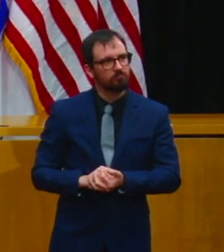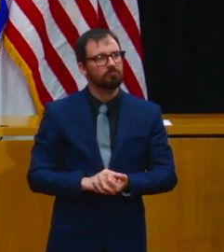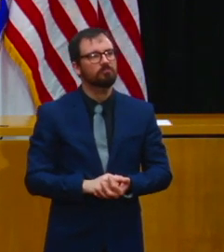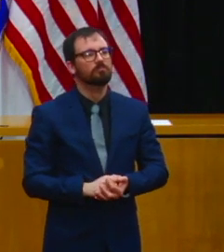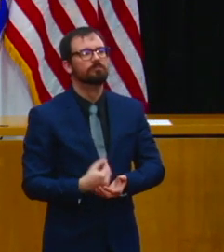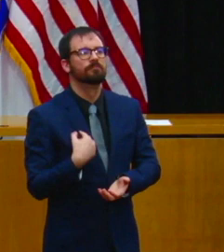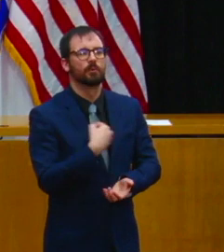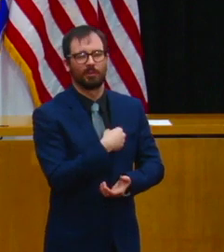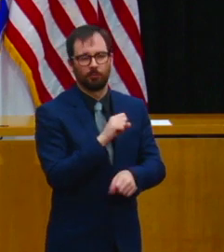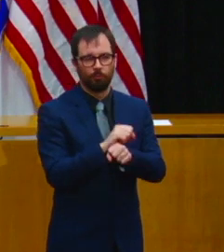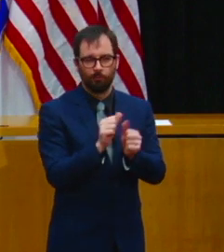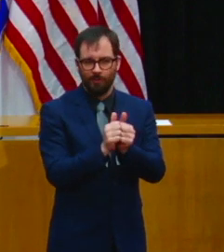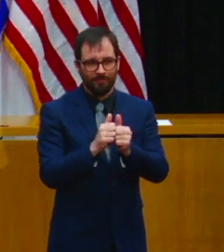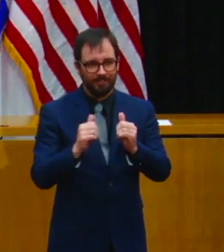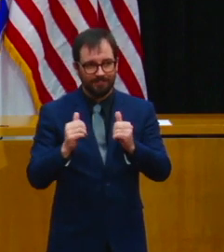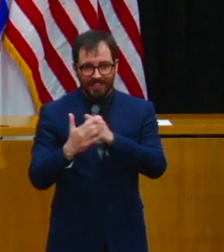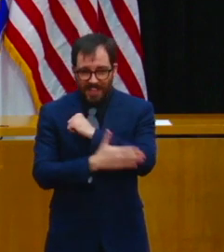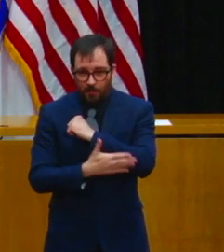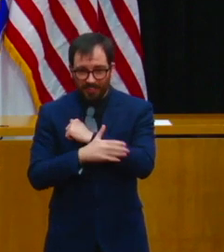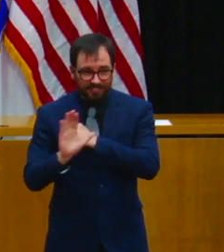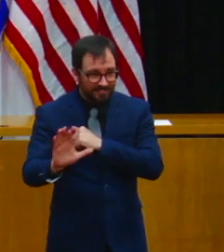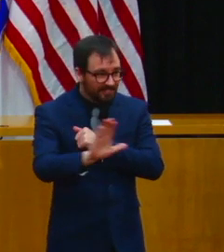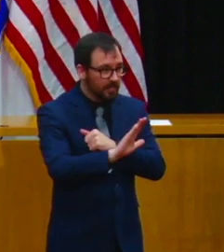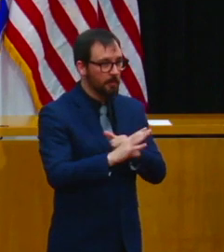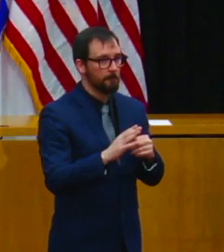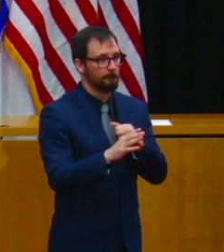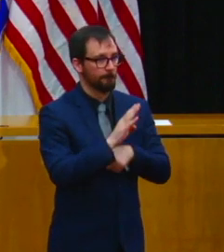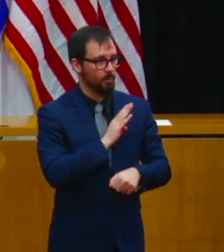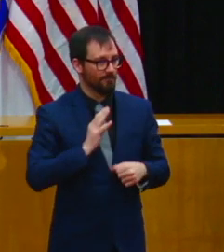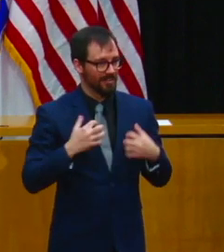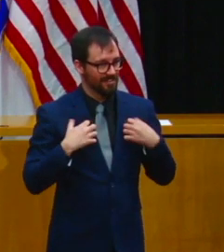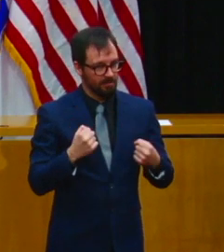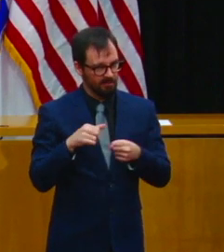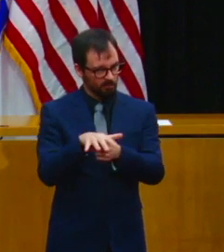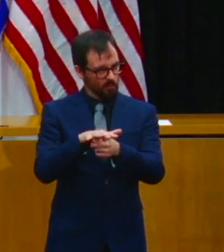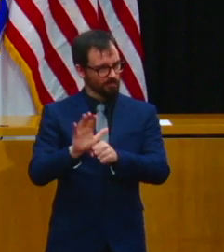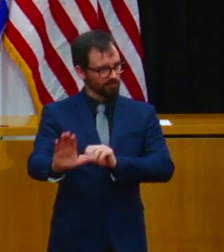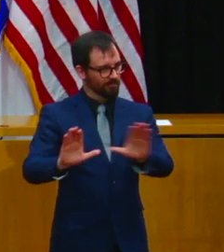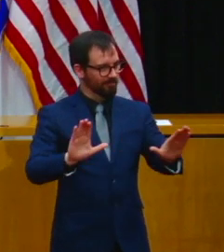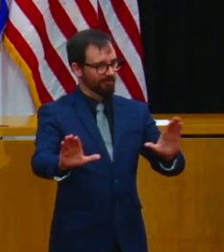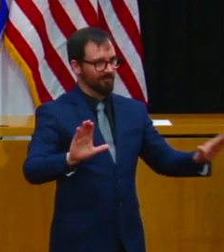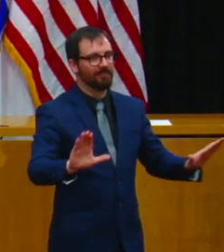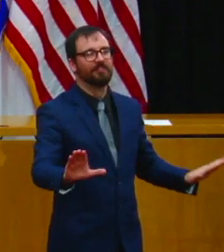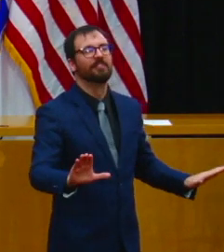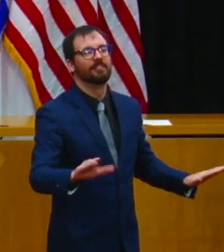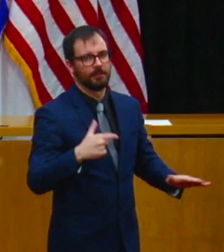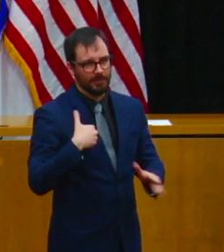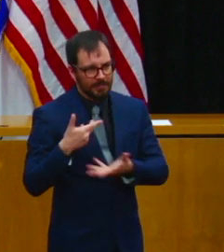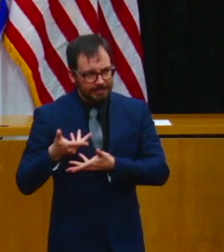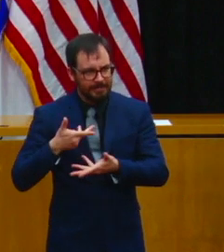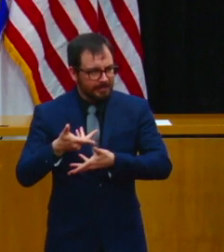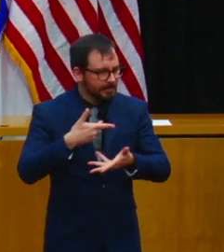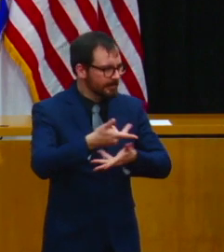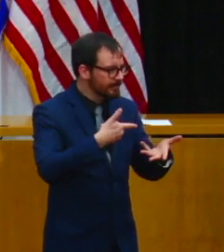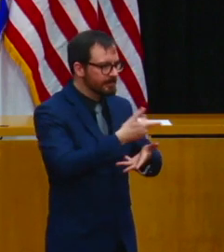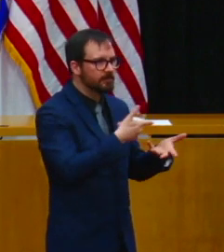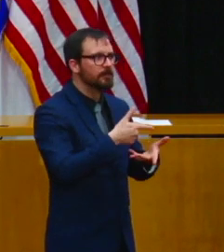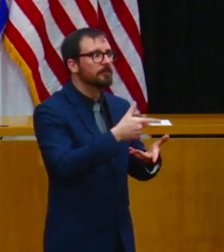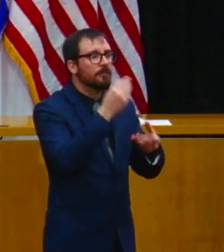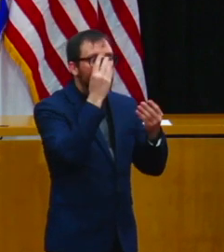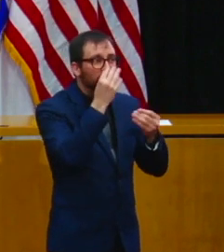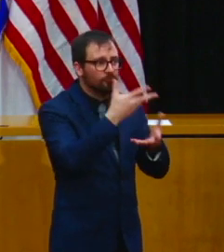leaders? Local boards of health is who we report. First responders know addresses too. Right. First responders know